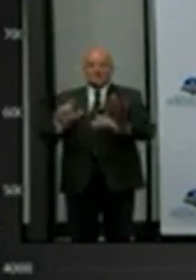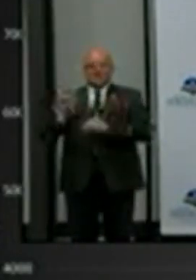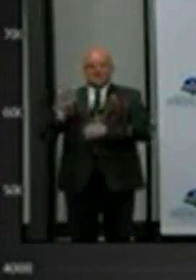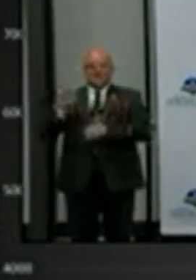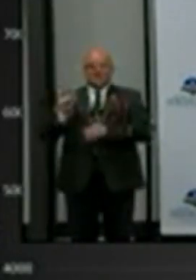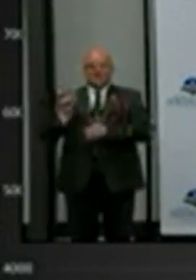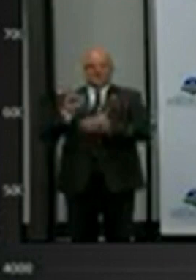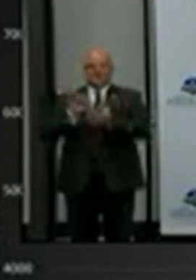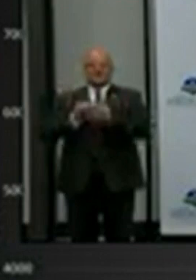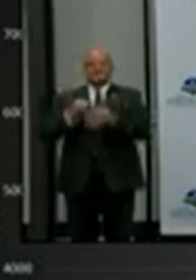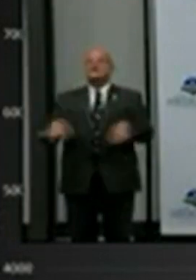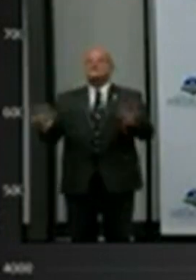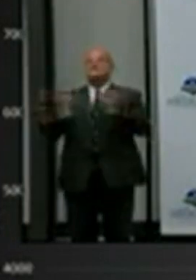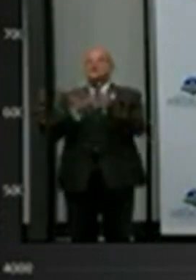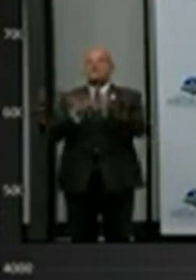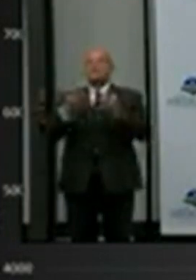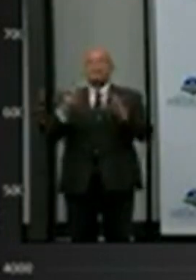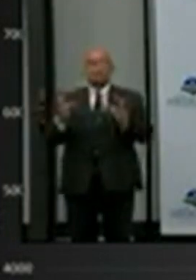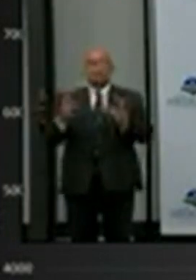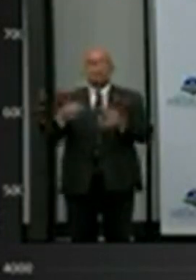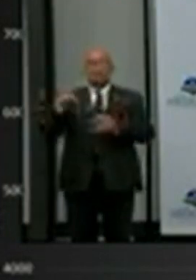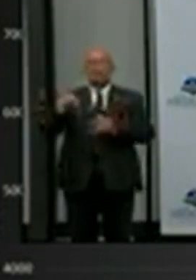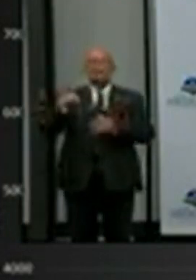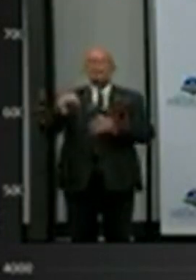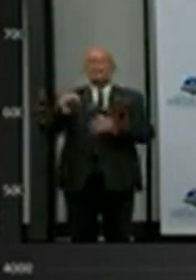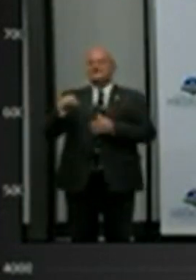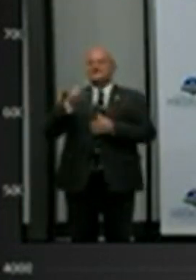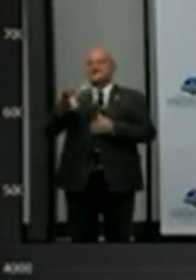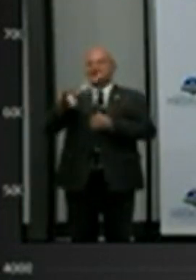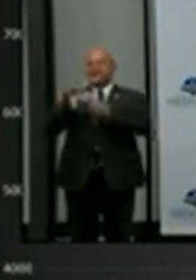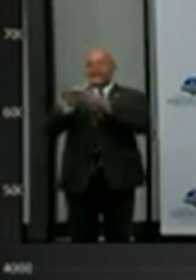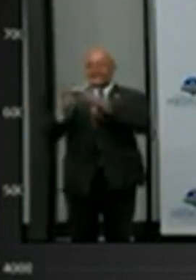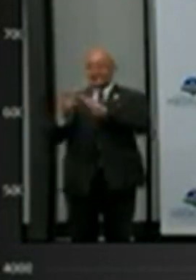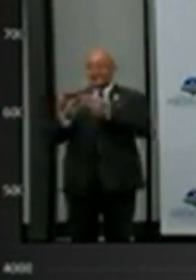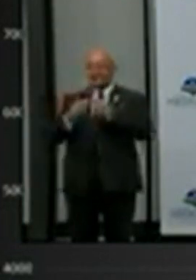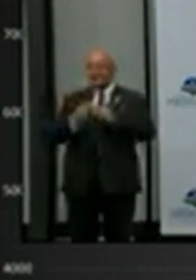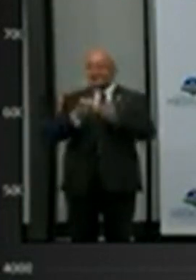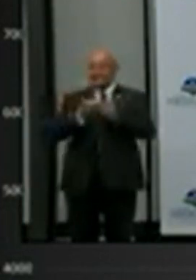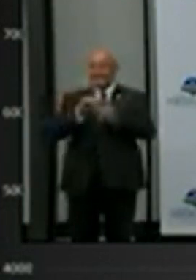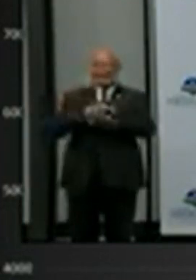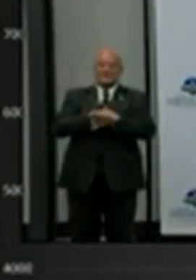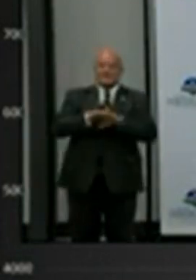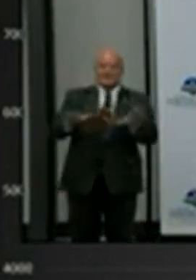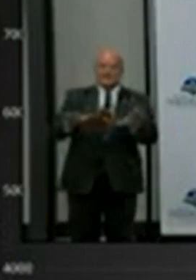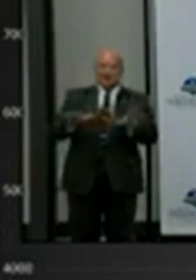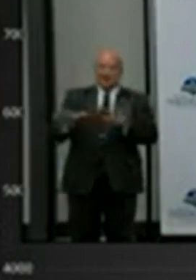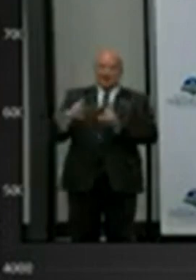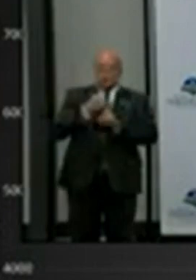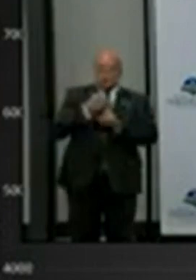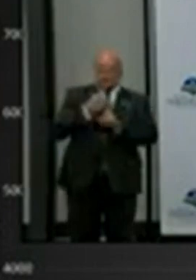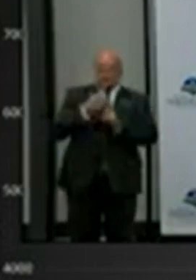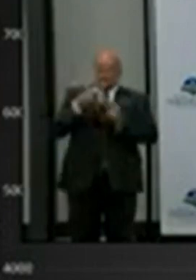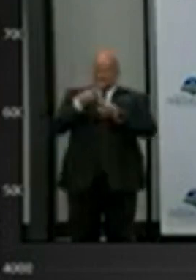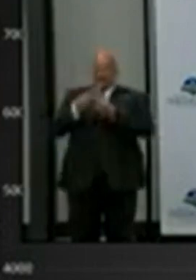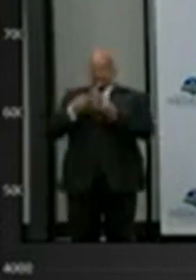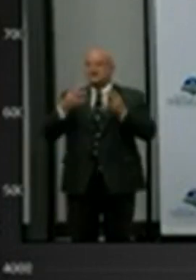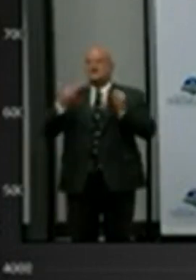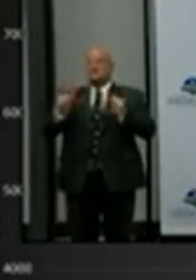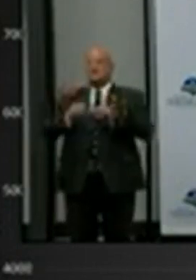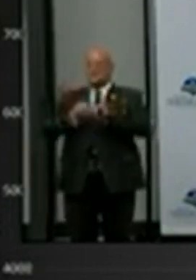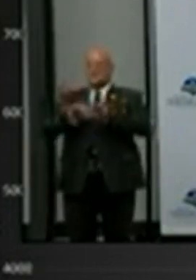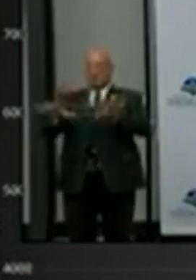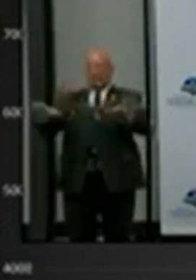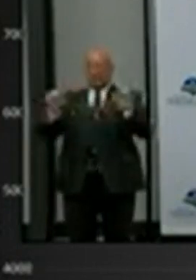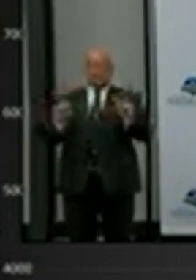is very important because those are the ones that are in the community that if they're not quarantined or isolated could spread